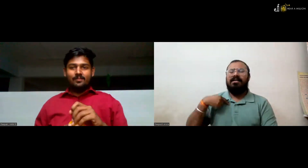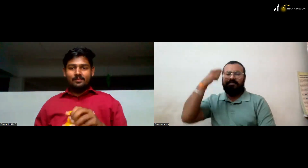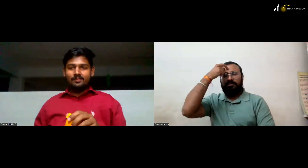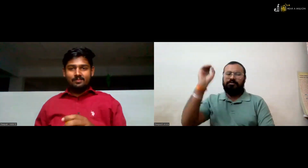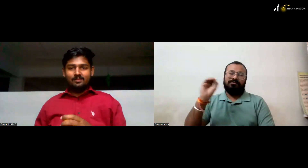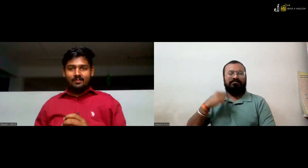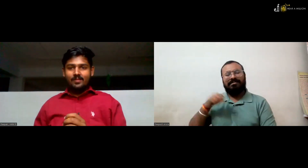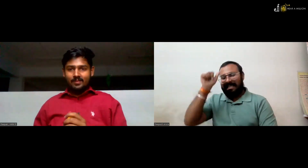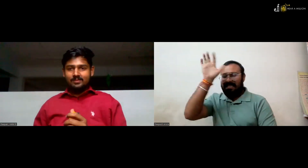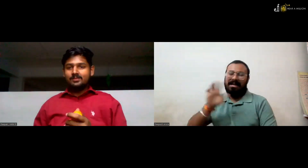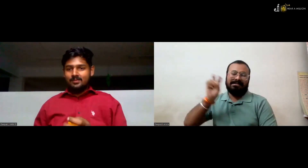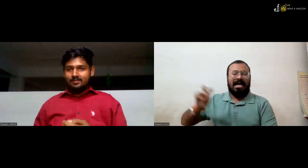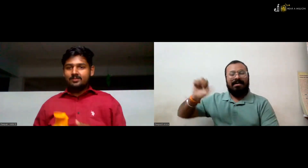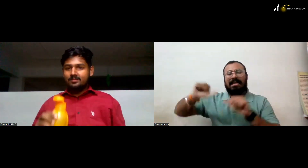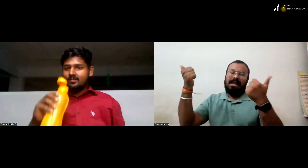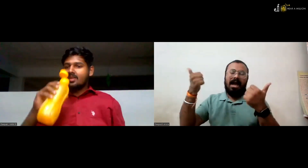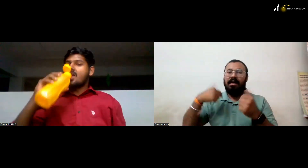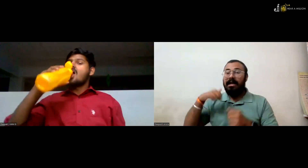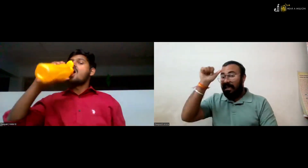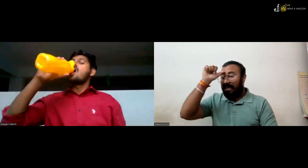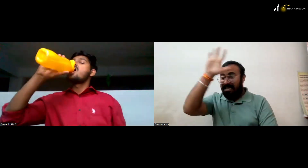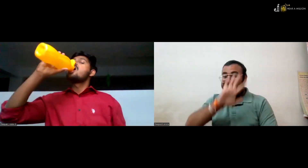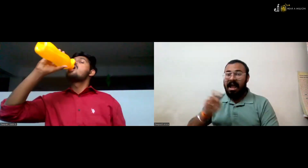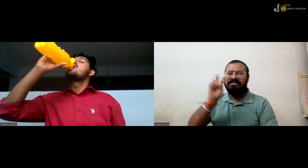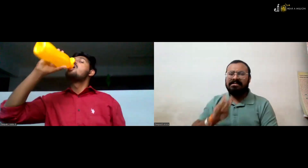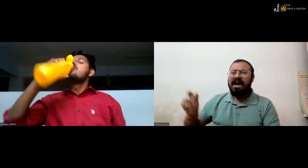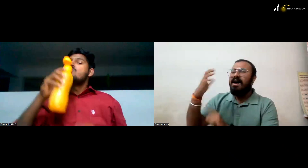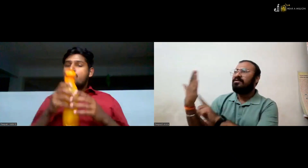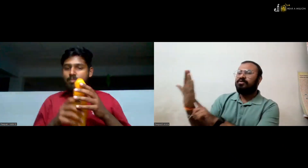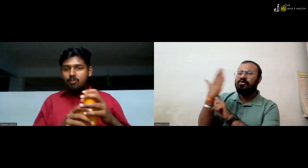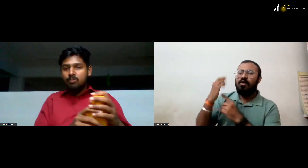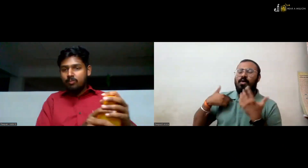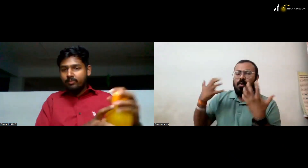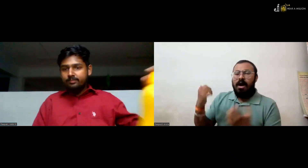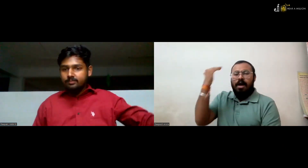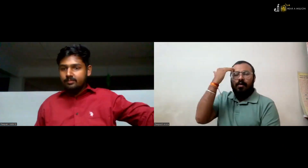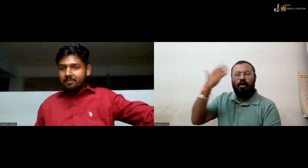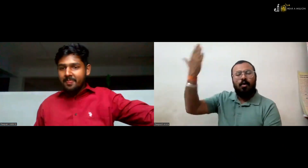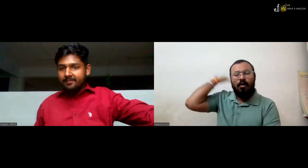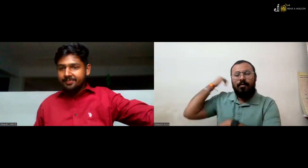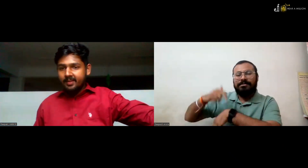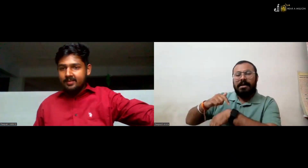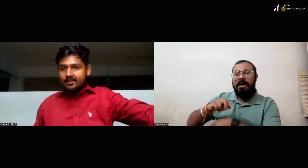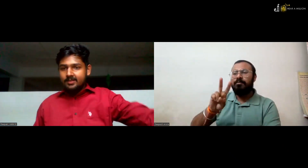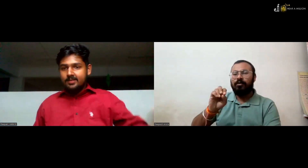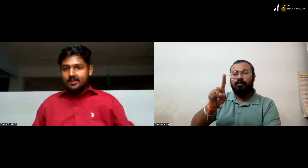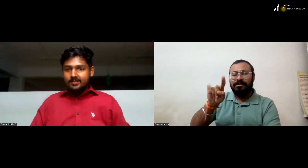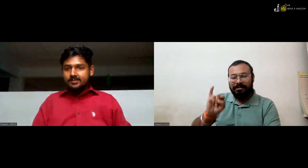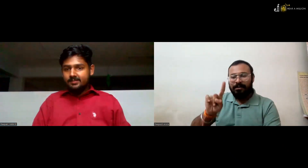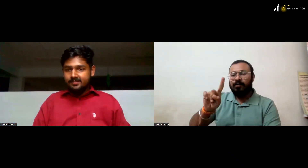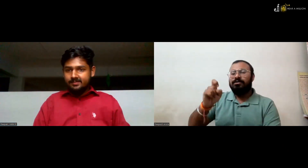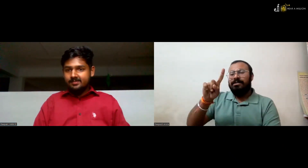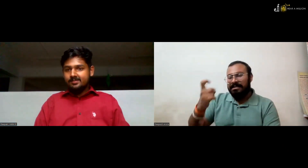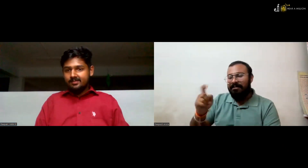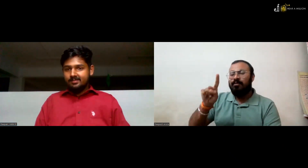solo trips and all. So I'm really thankful to them. In India, I thought that yes, traveling can be much a bit easy, but